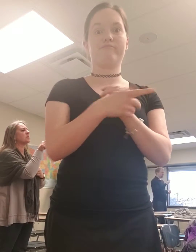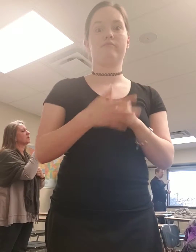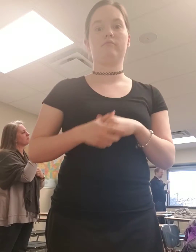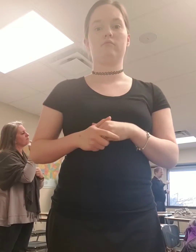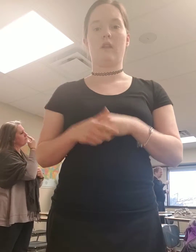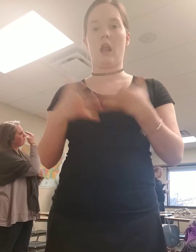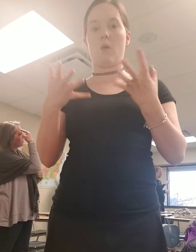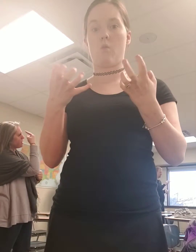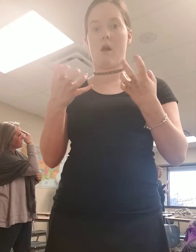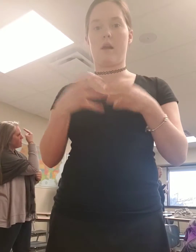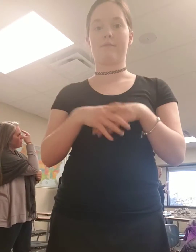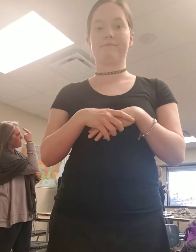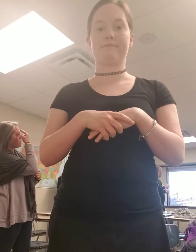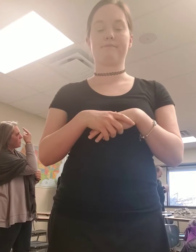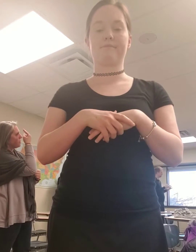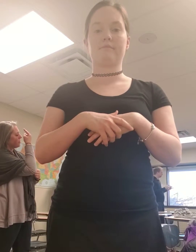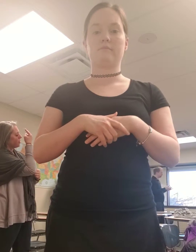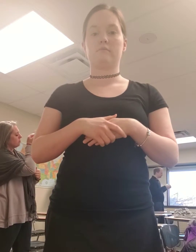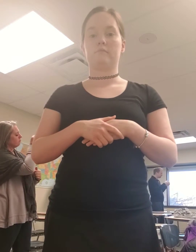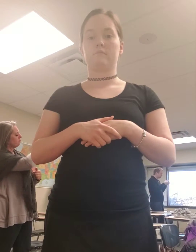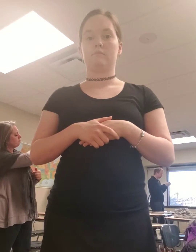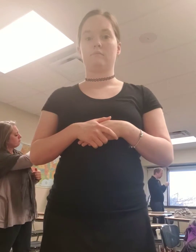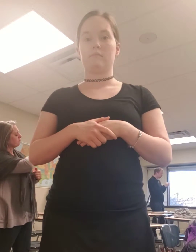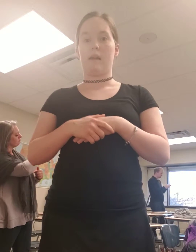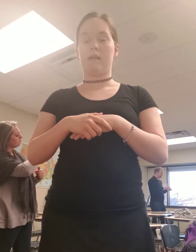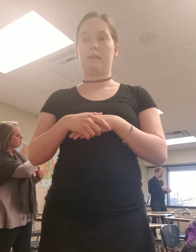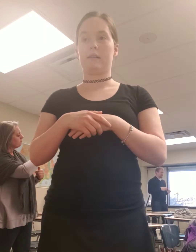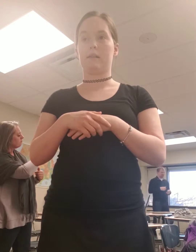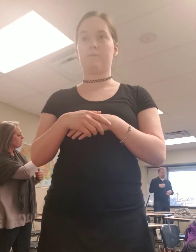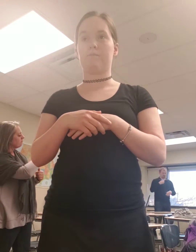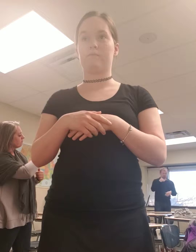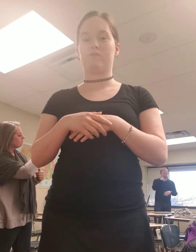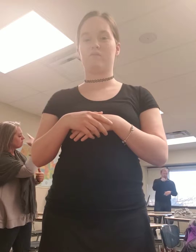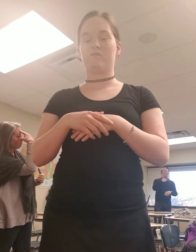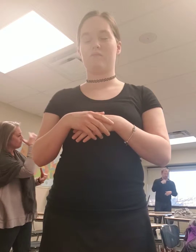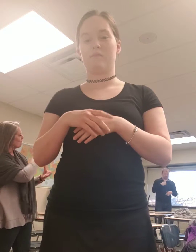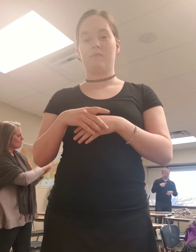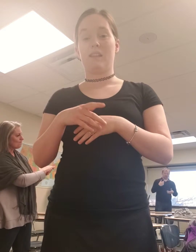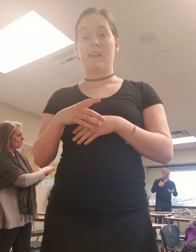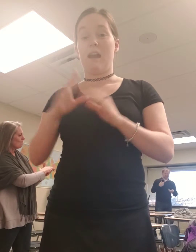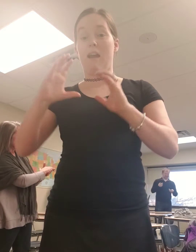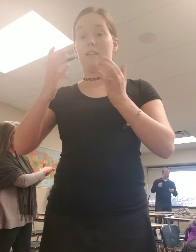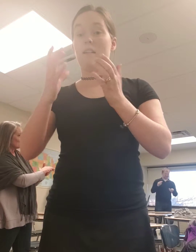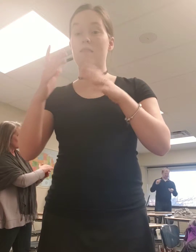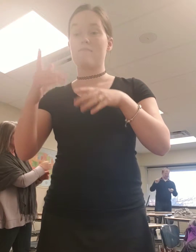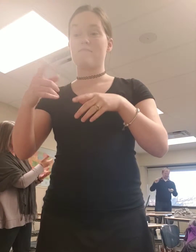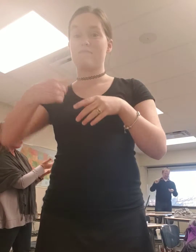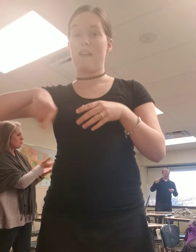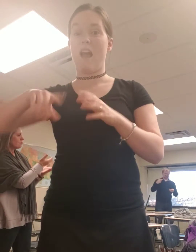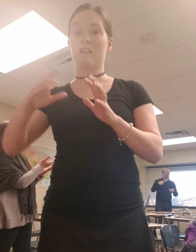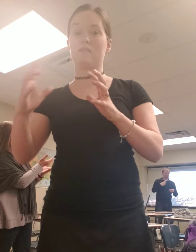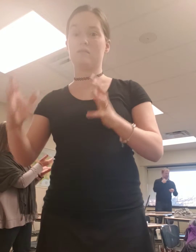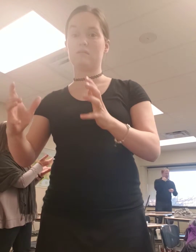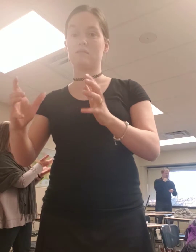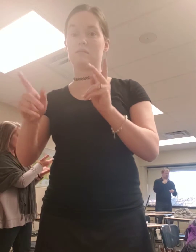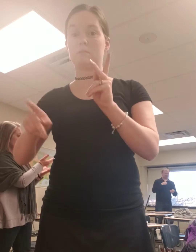did doubt her a lot because they didn't believe her, but she had already seen the sun, so maybe they were a little jealous, and they didn't want